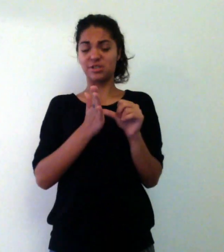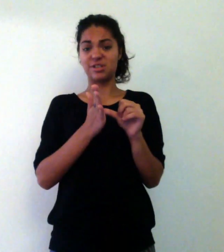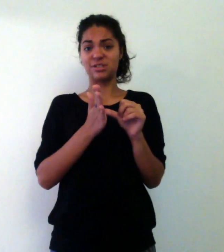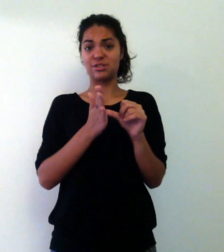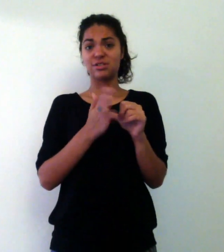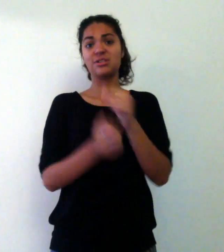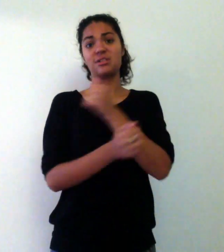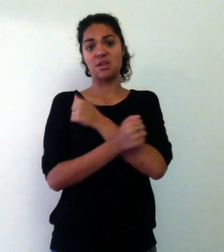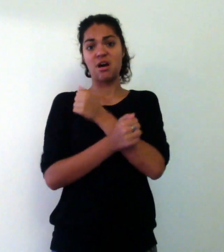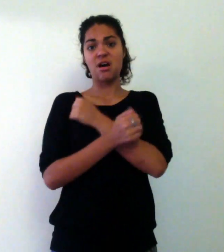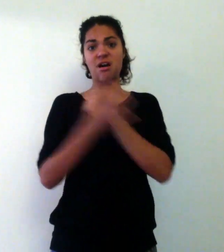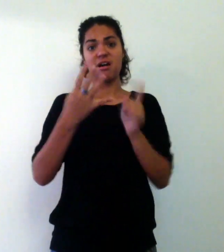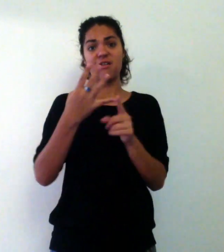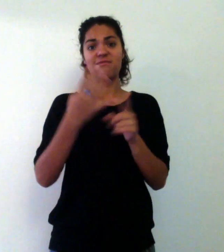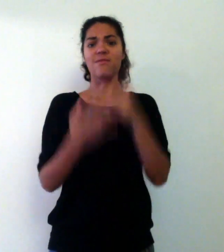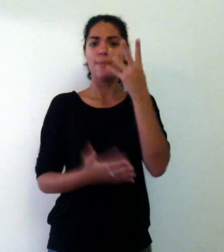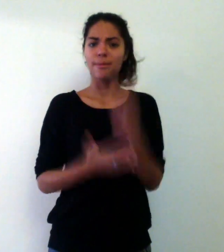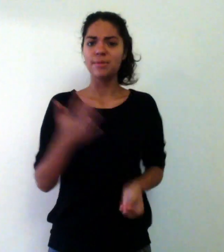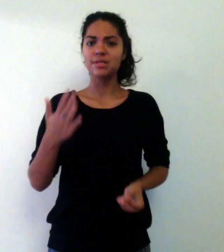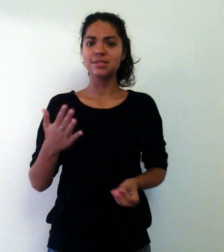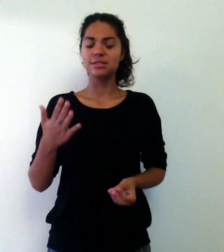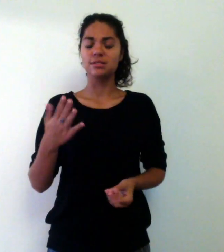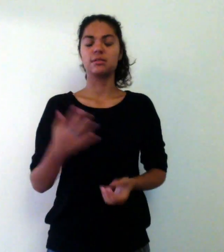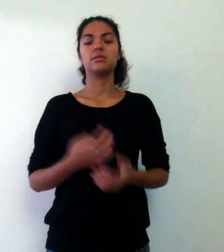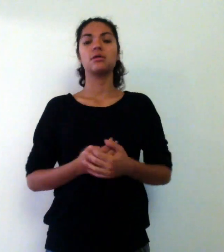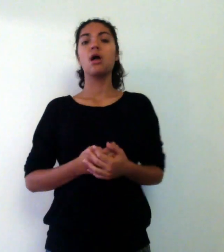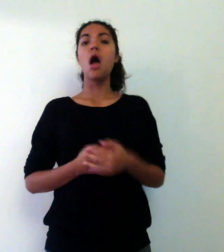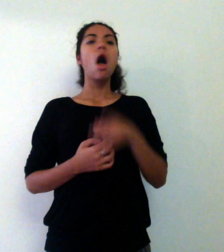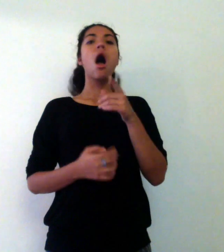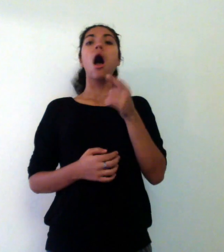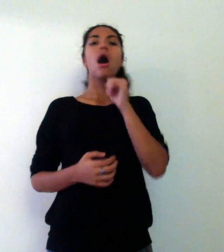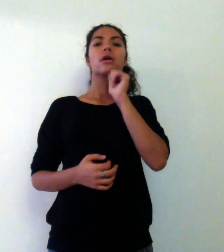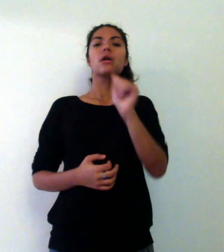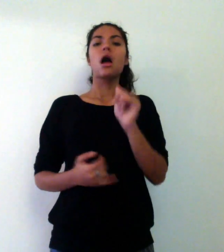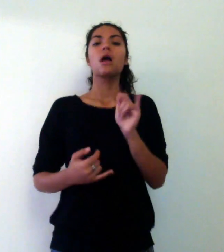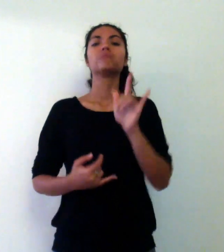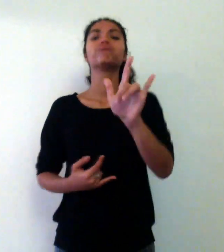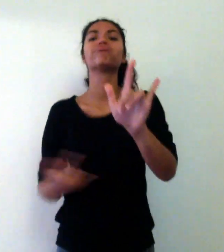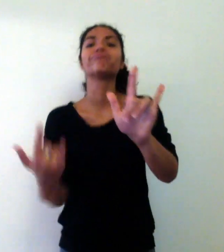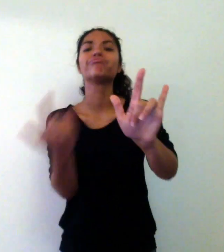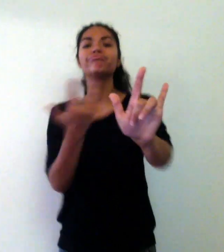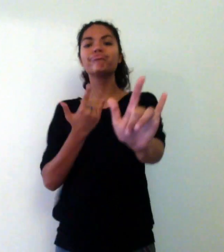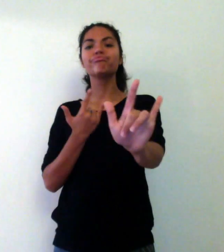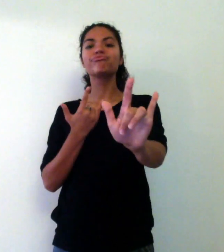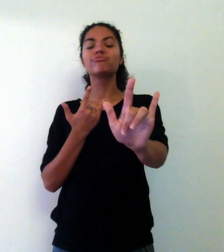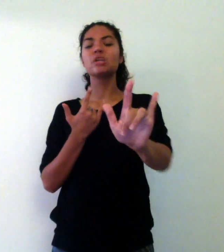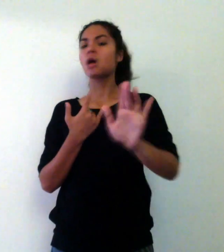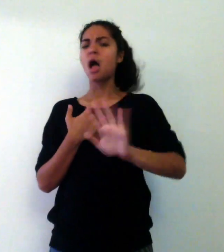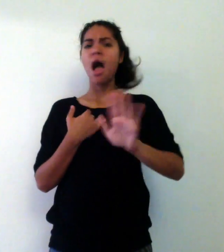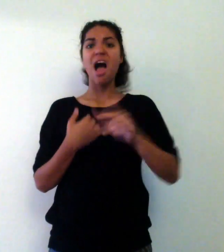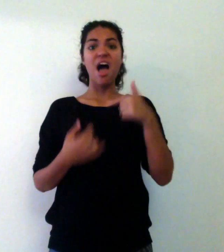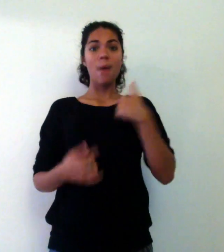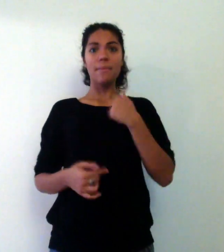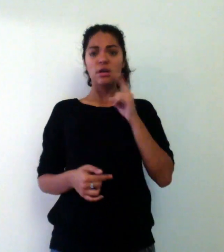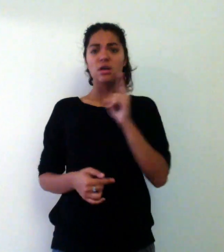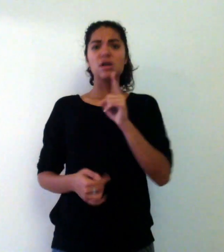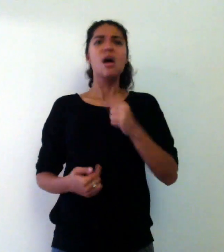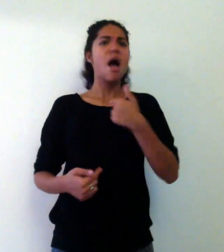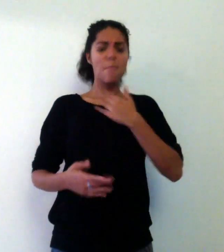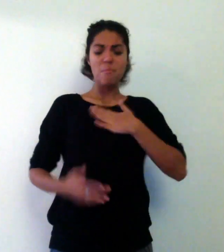worship and says, it is not just that you love me or I love you, but I am surrendering all of my life to you because all of my